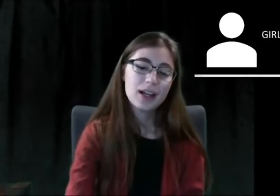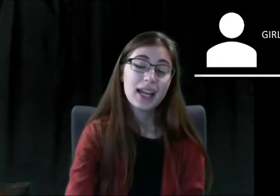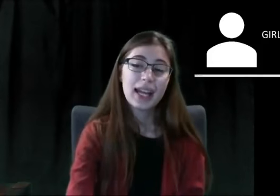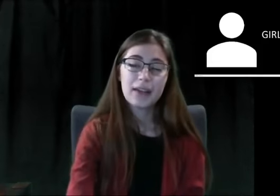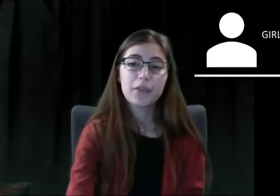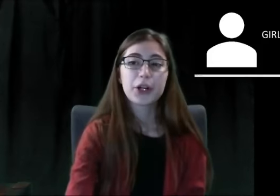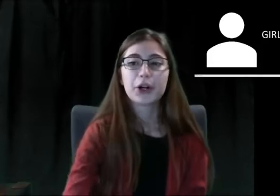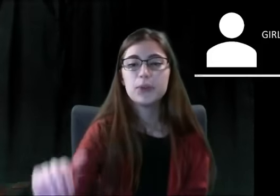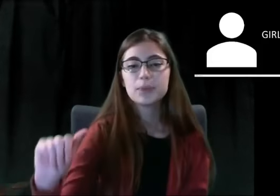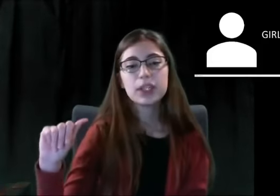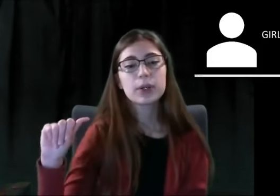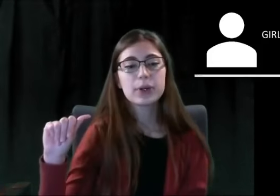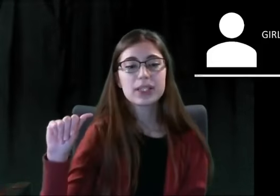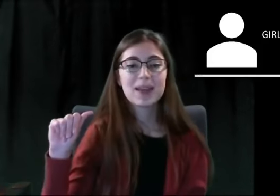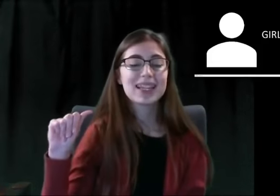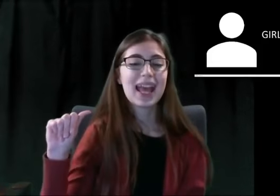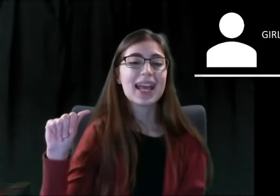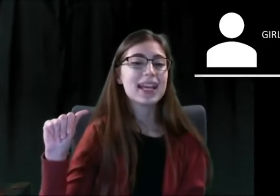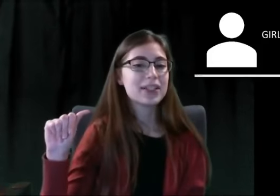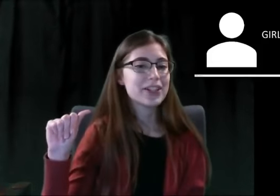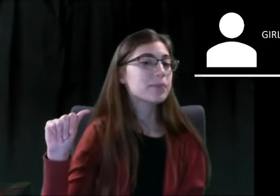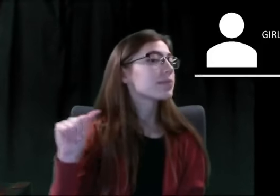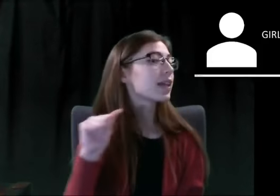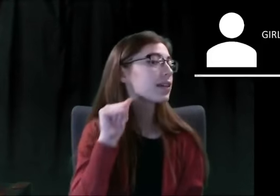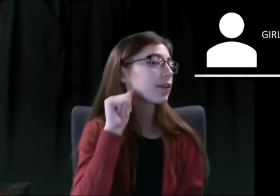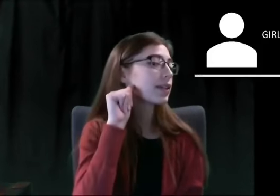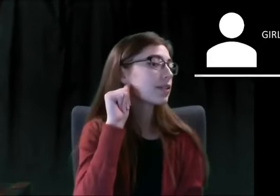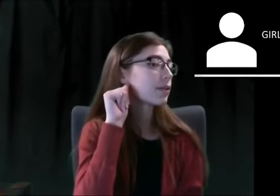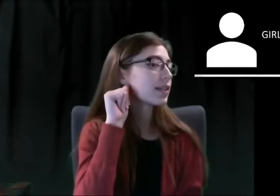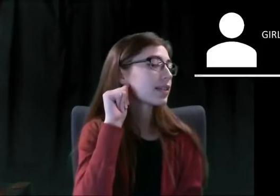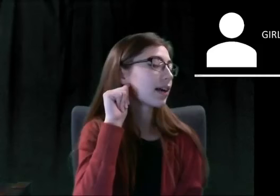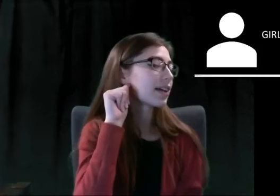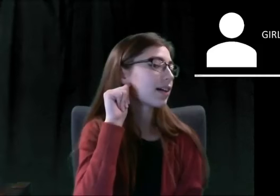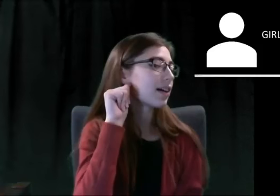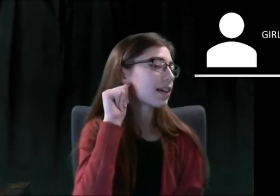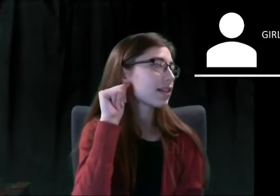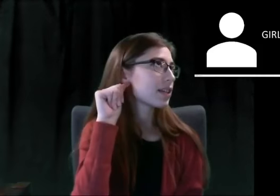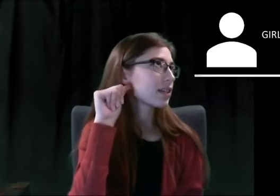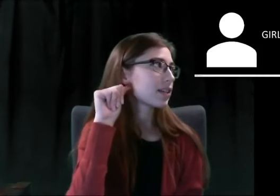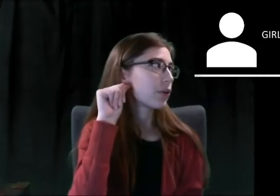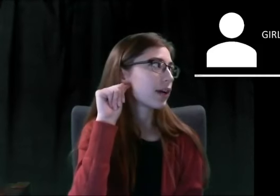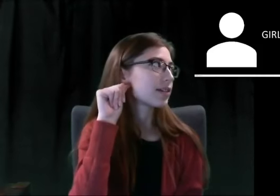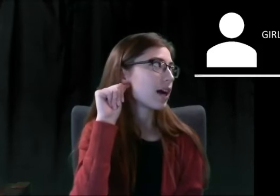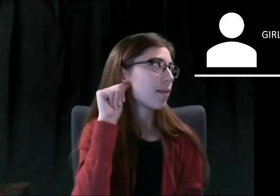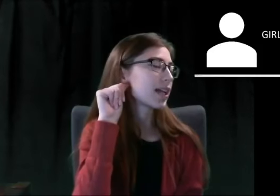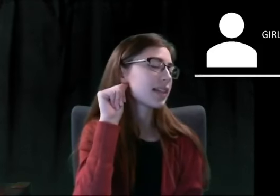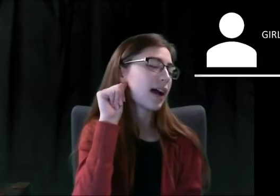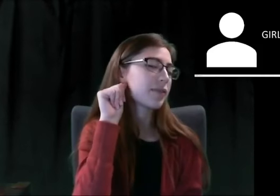And for girl, you are going to make an A hand shape, and you're going to start it on your dominant side of your